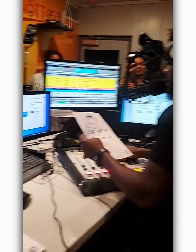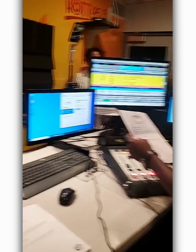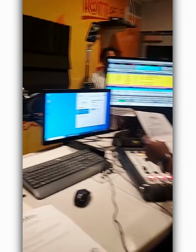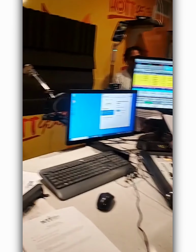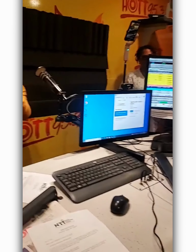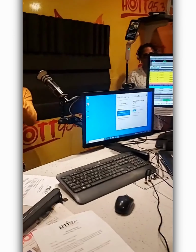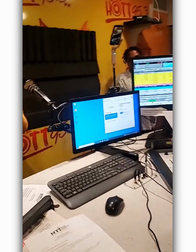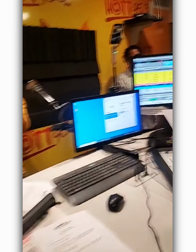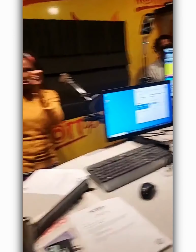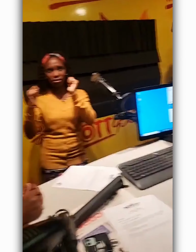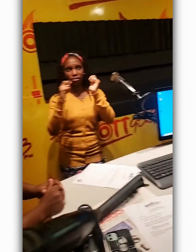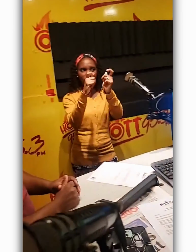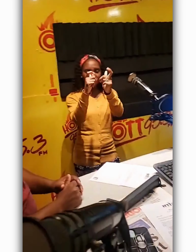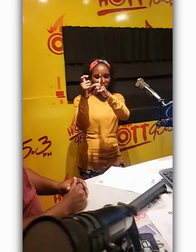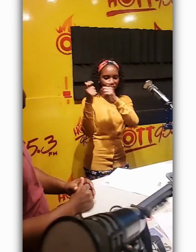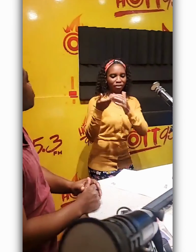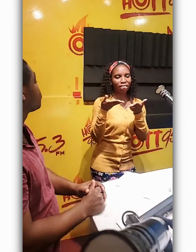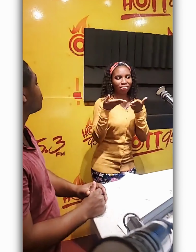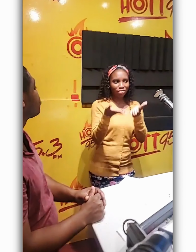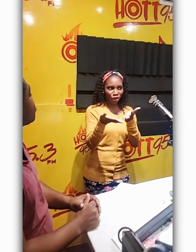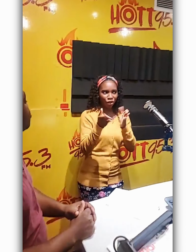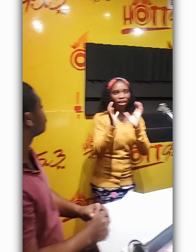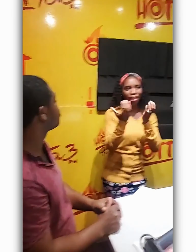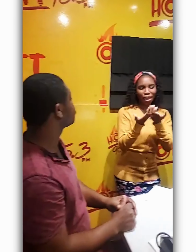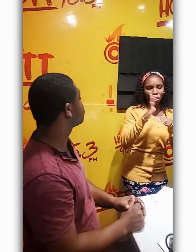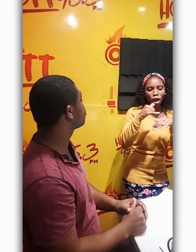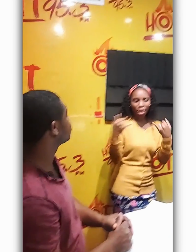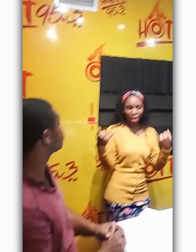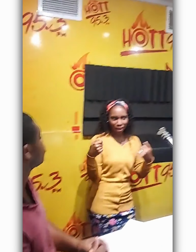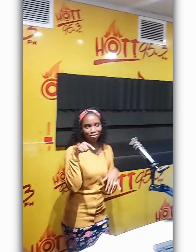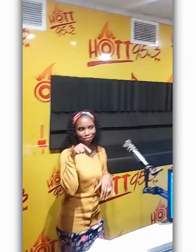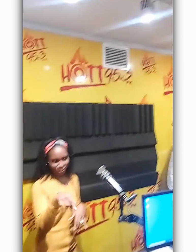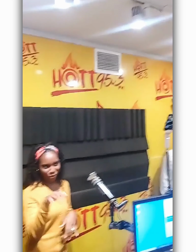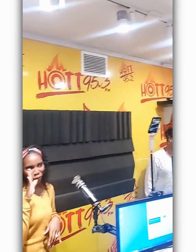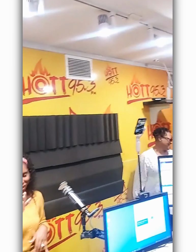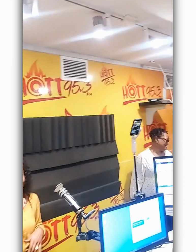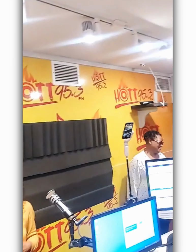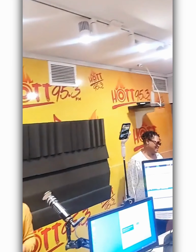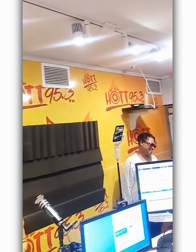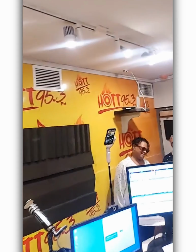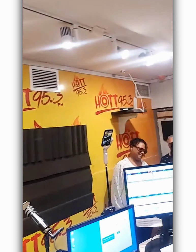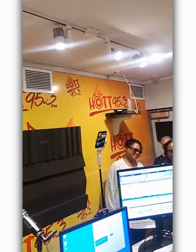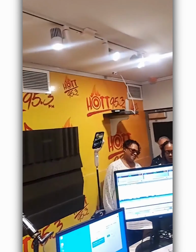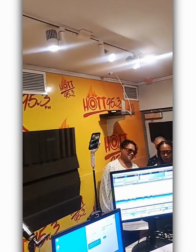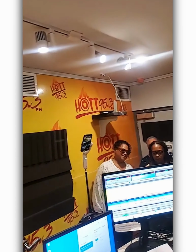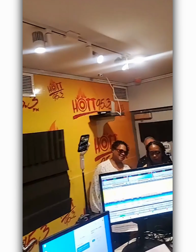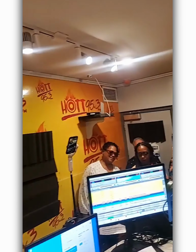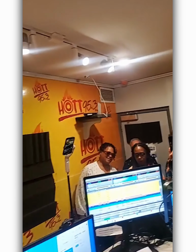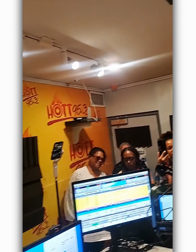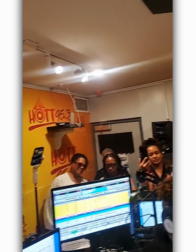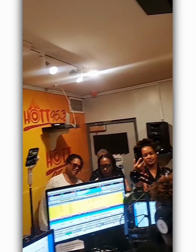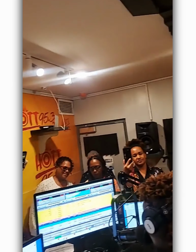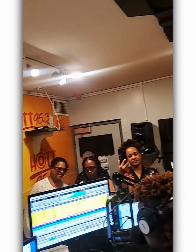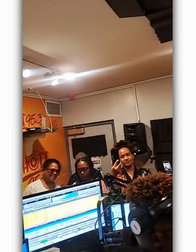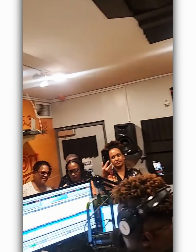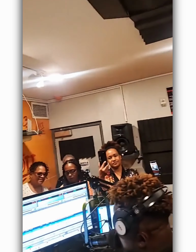matters and learn and teach you about how you can make exciting pictures by emphasizing the aspects of frame and vantage point to interpret